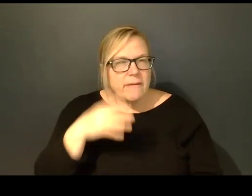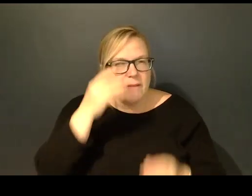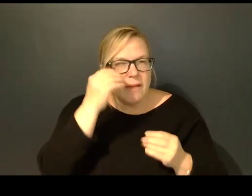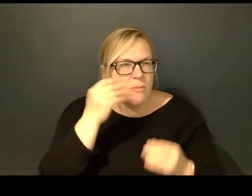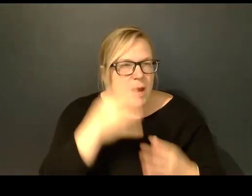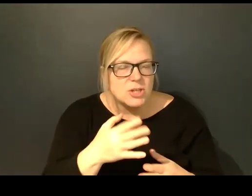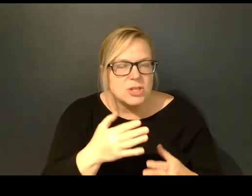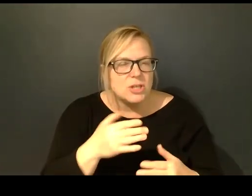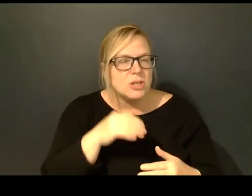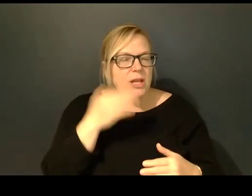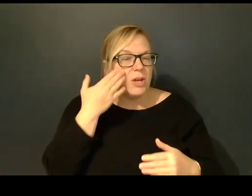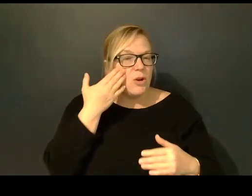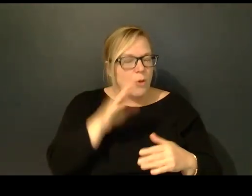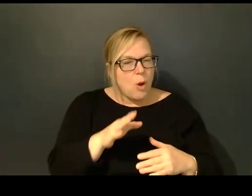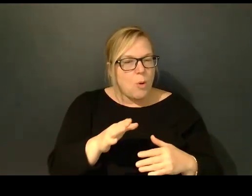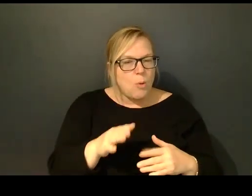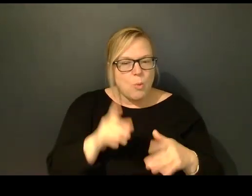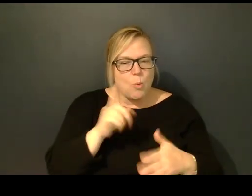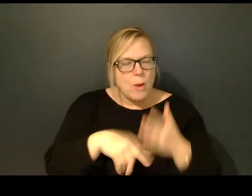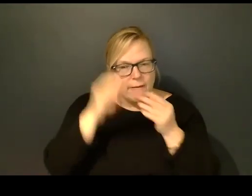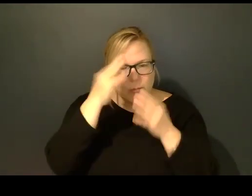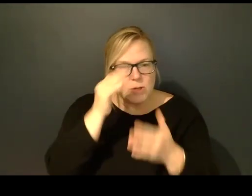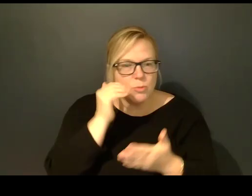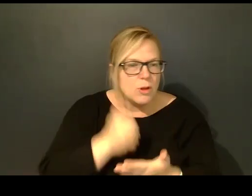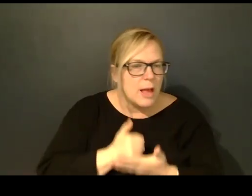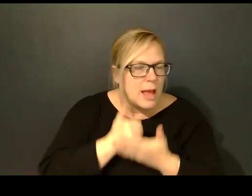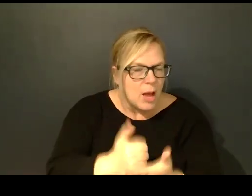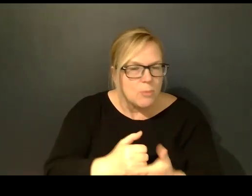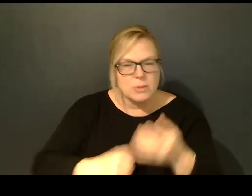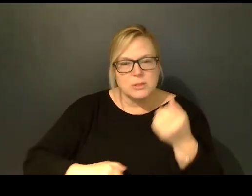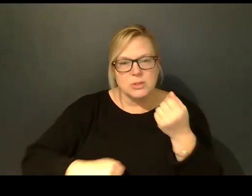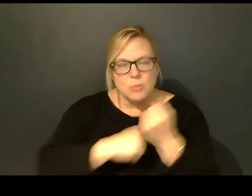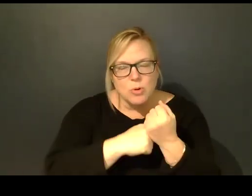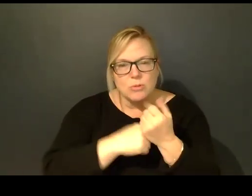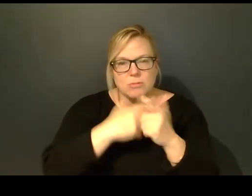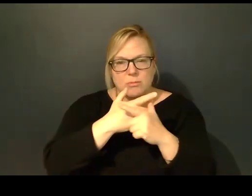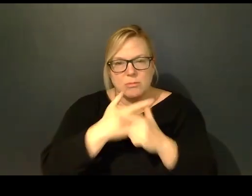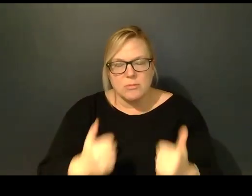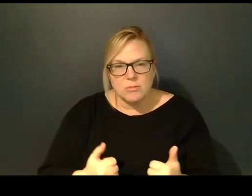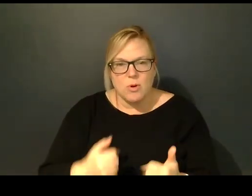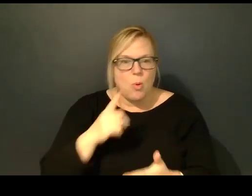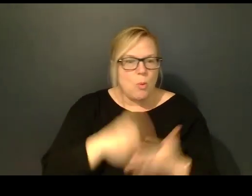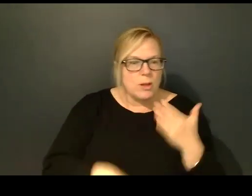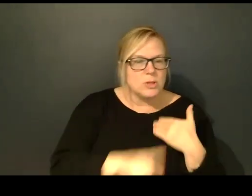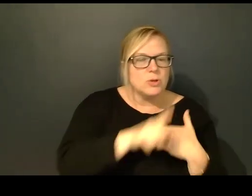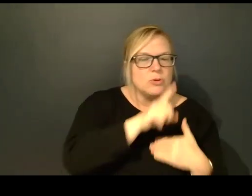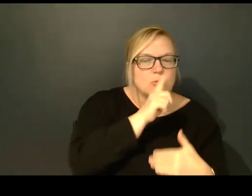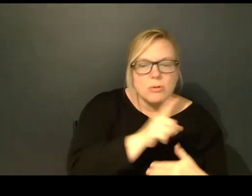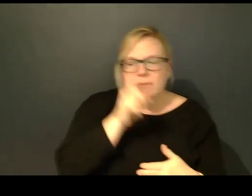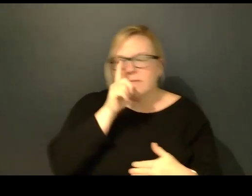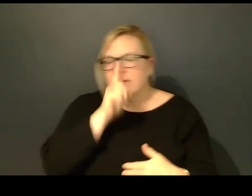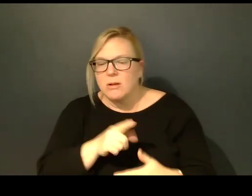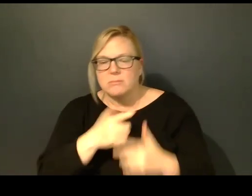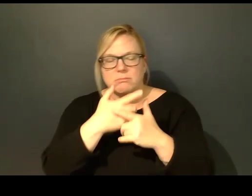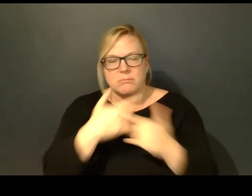They don't know which one is going to help them, which one's going to support them. And when you're interested in